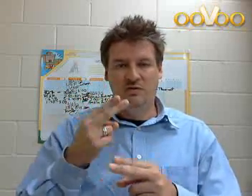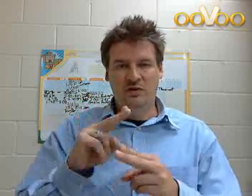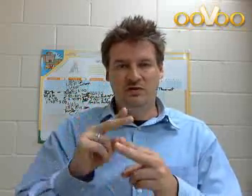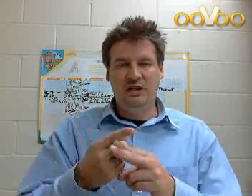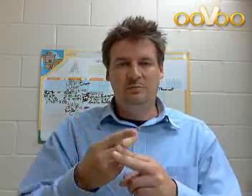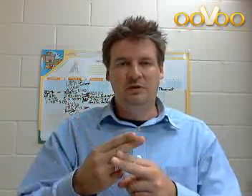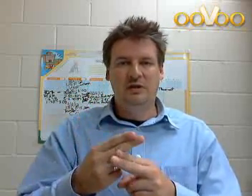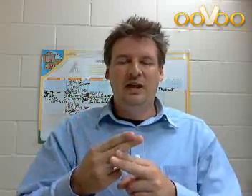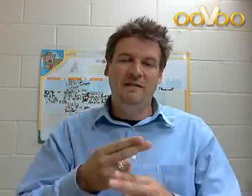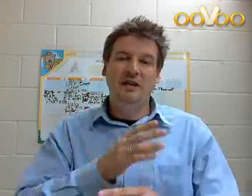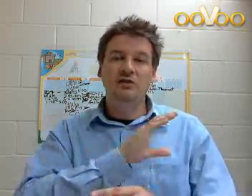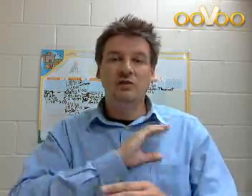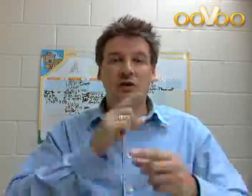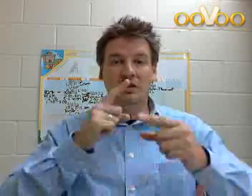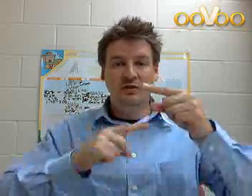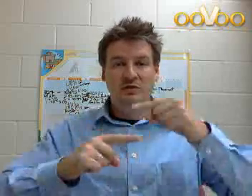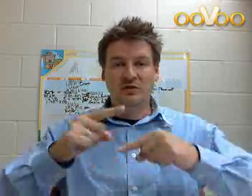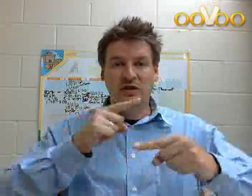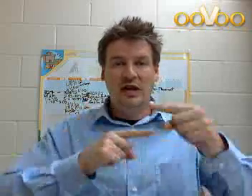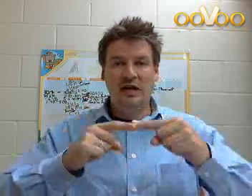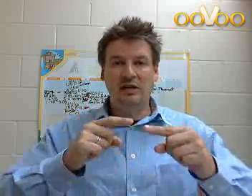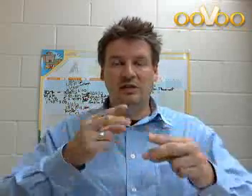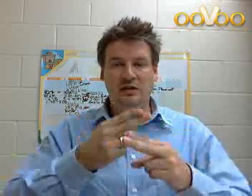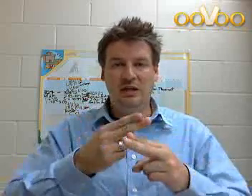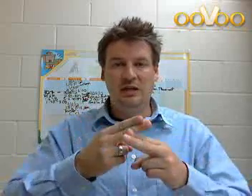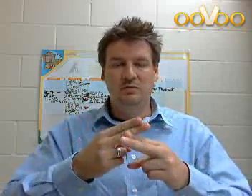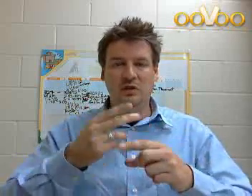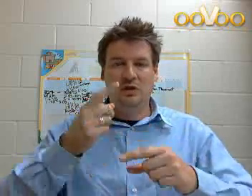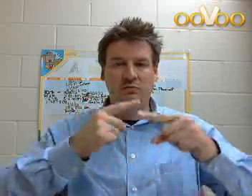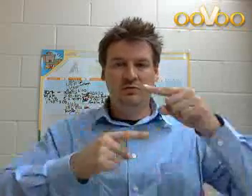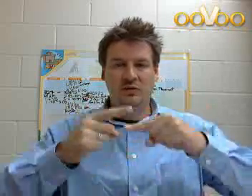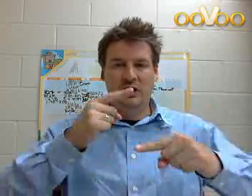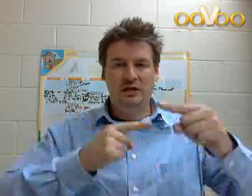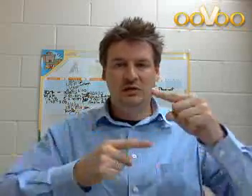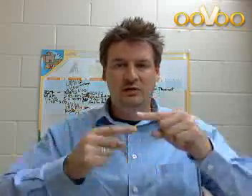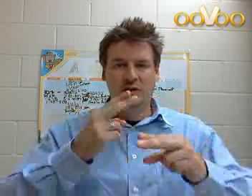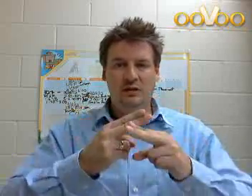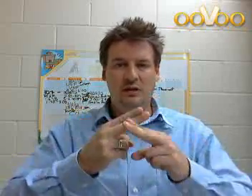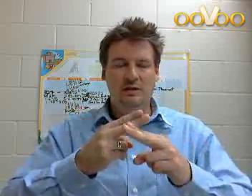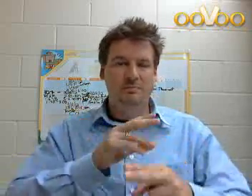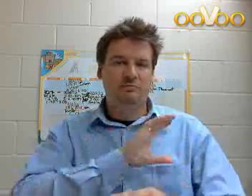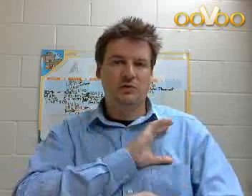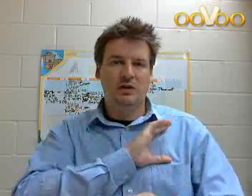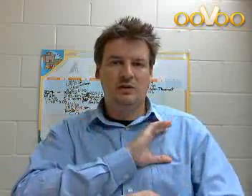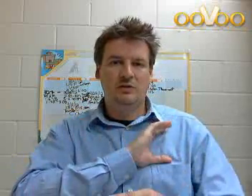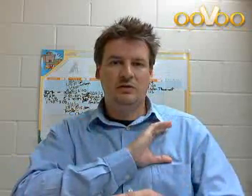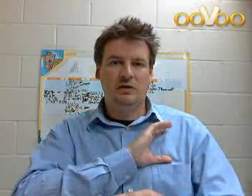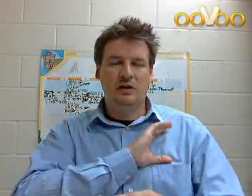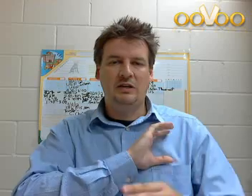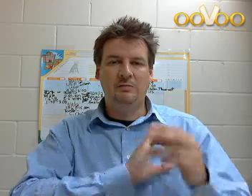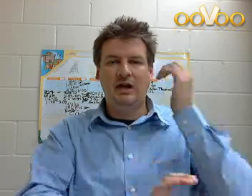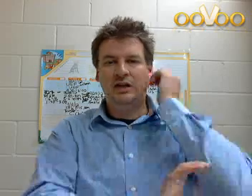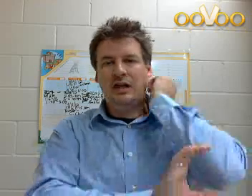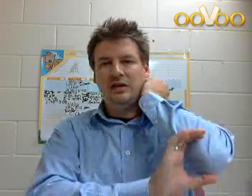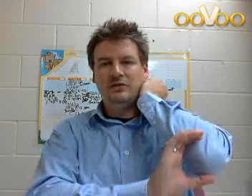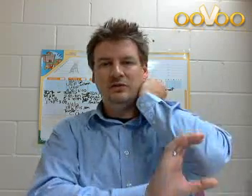first name. And then you do your sign name. So sign name. And I did mine as